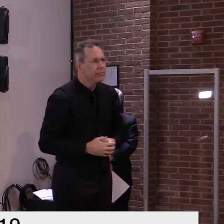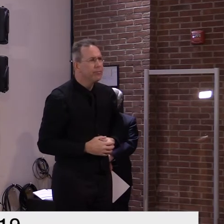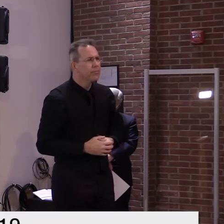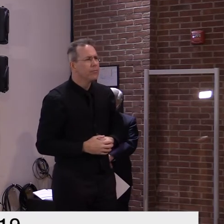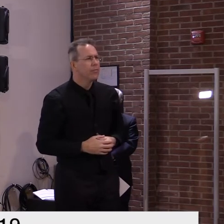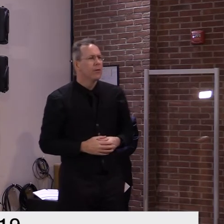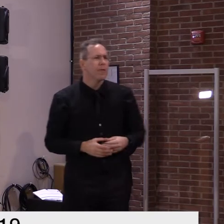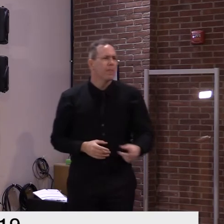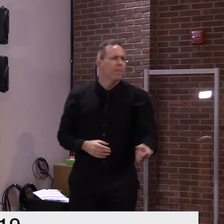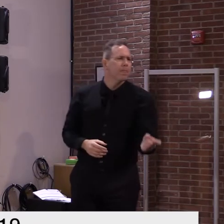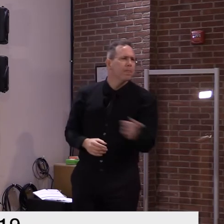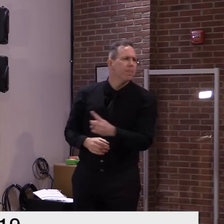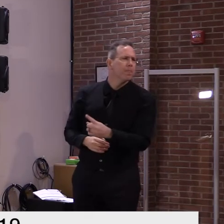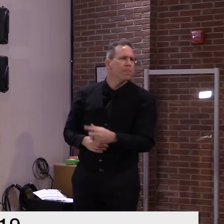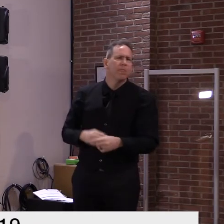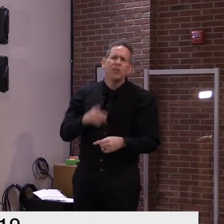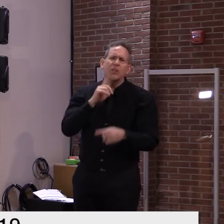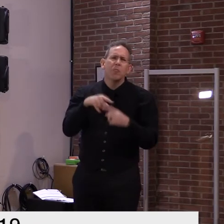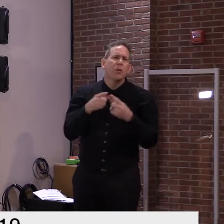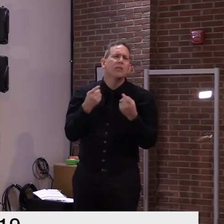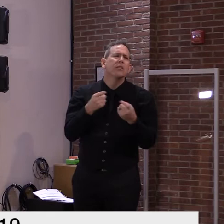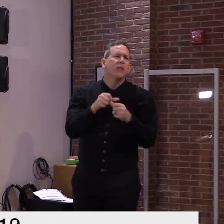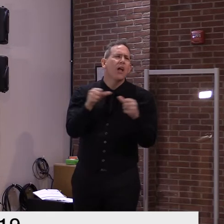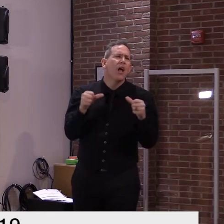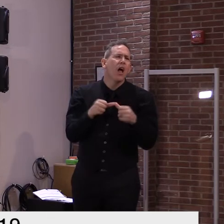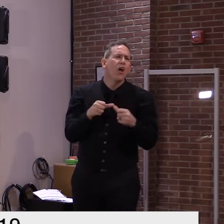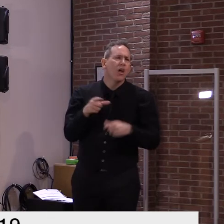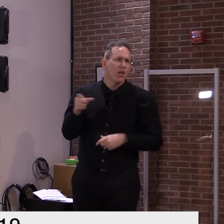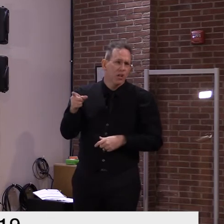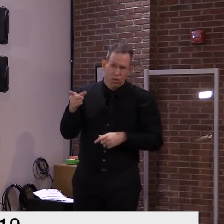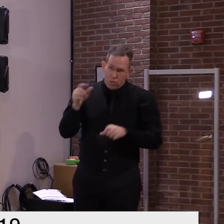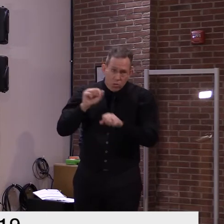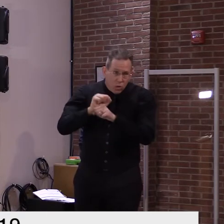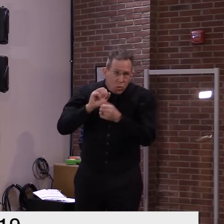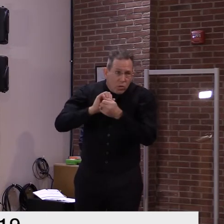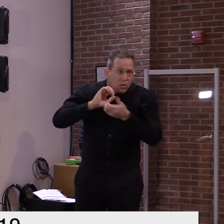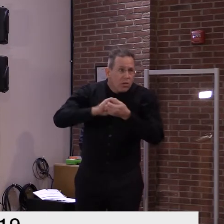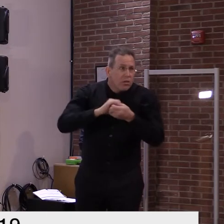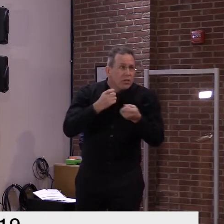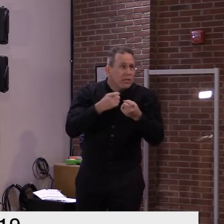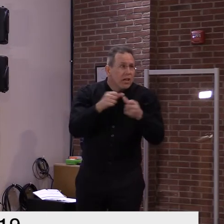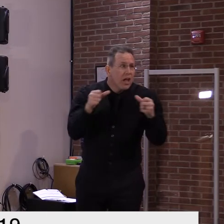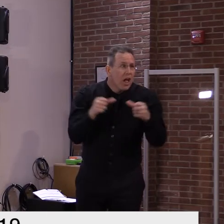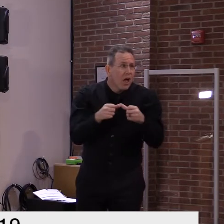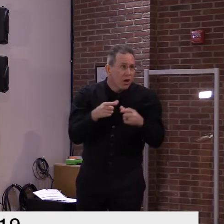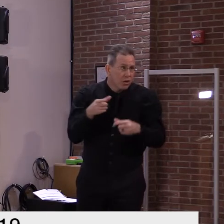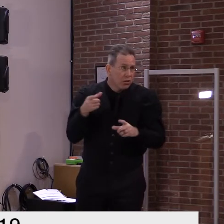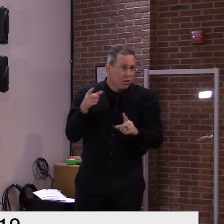about ability to work with them. Yes. Would that be employee testing, or is that going to be testing